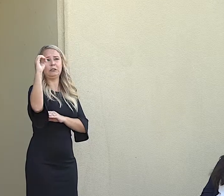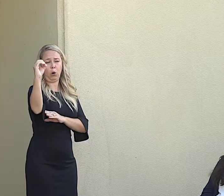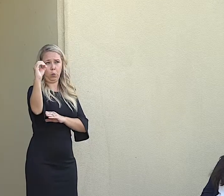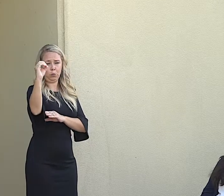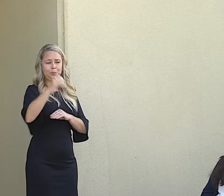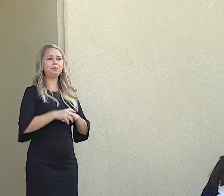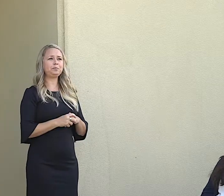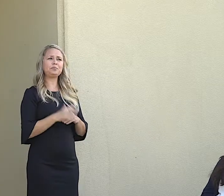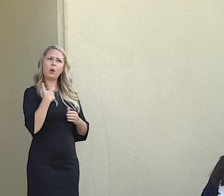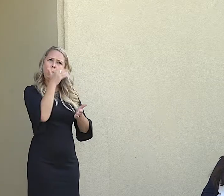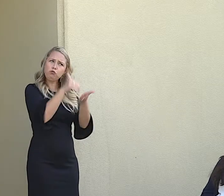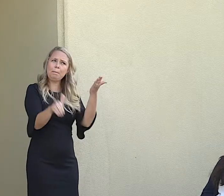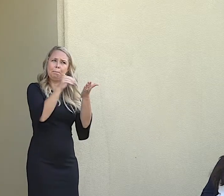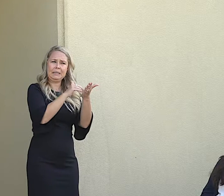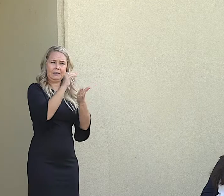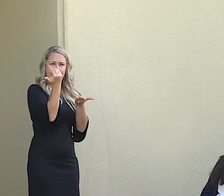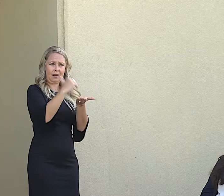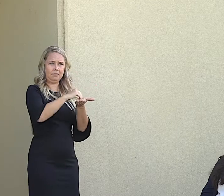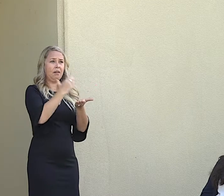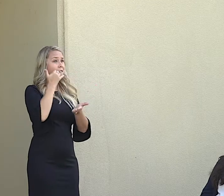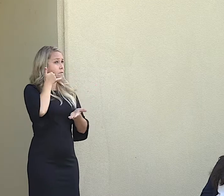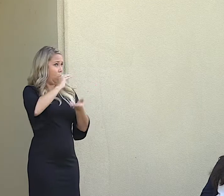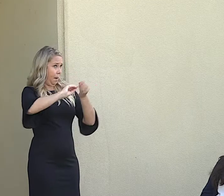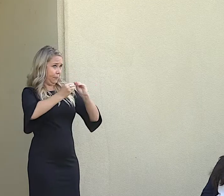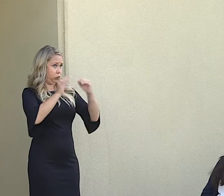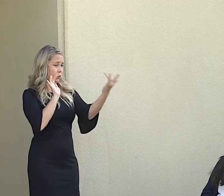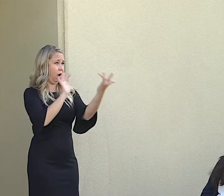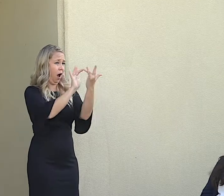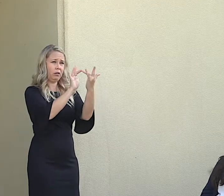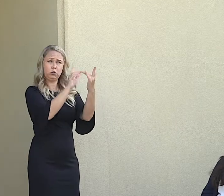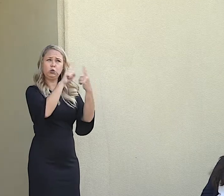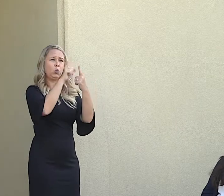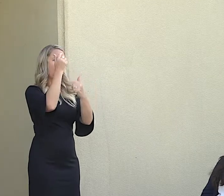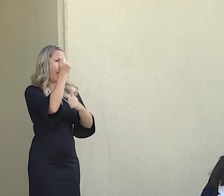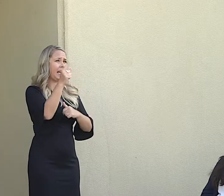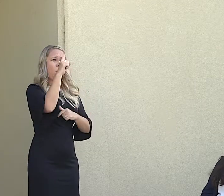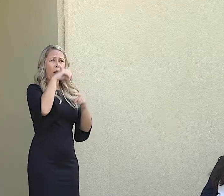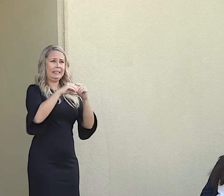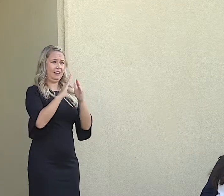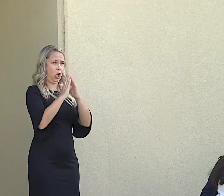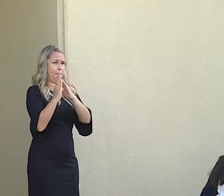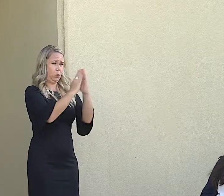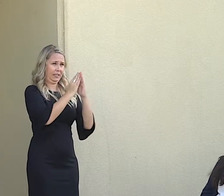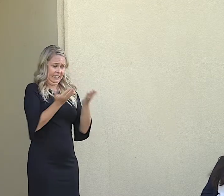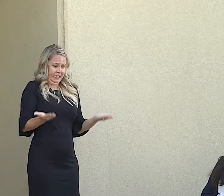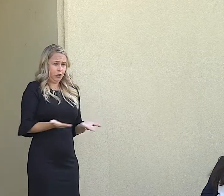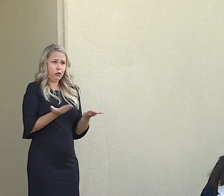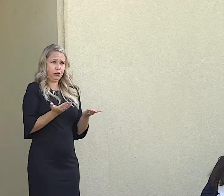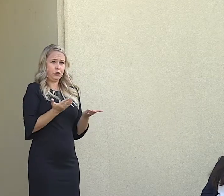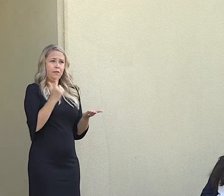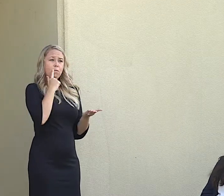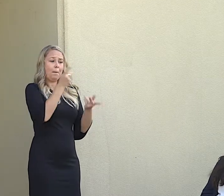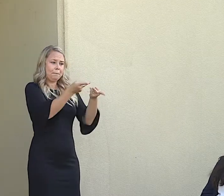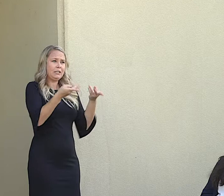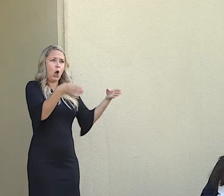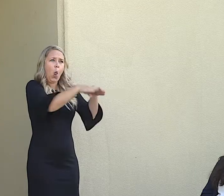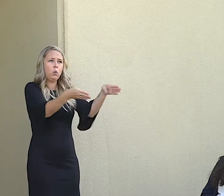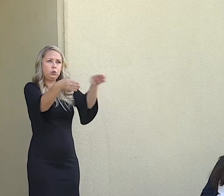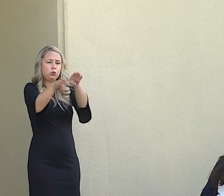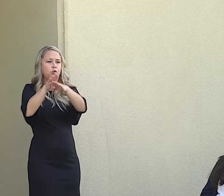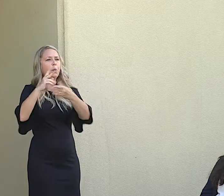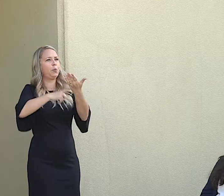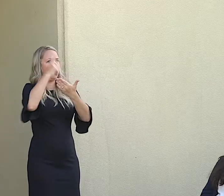904-824-5550. I want to repeat that one more time. This hotline is open to all members of the community regarding facility closures,